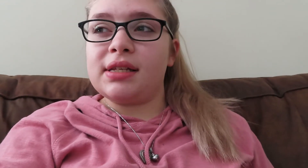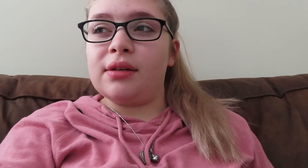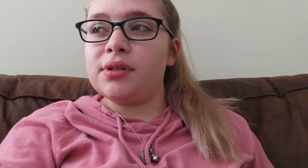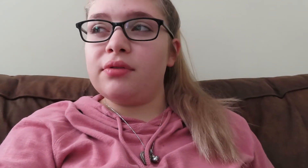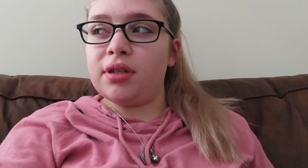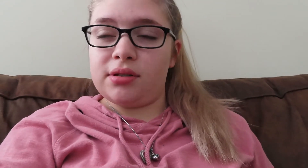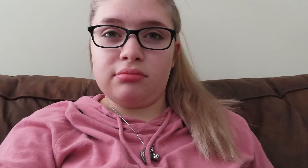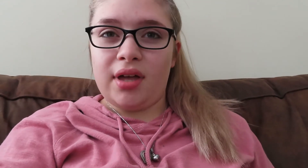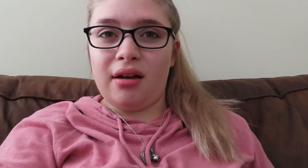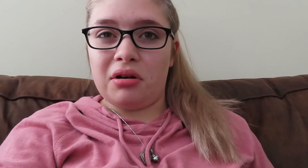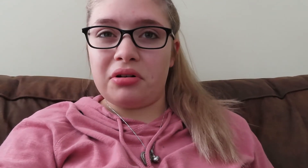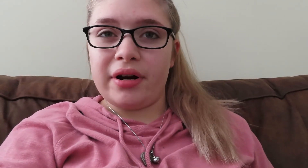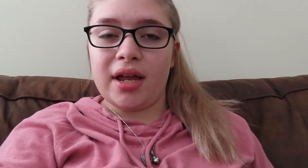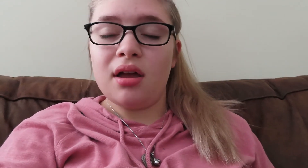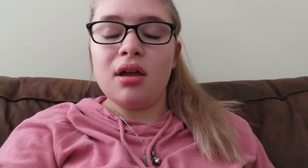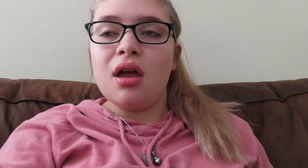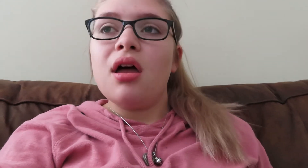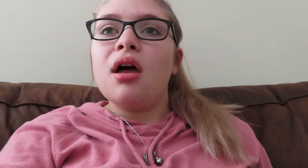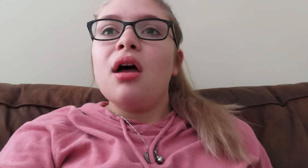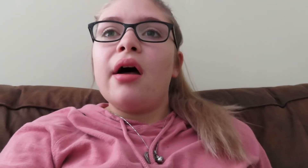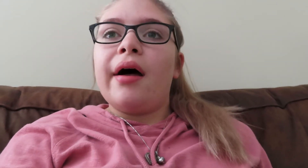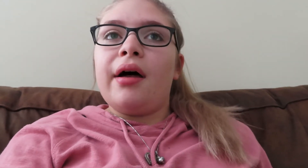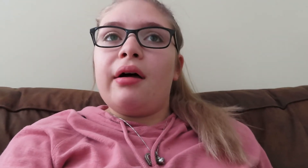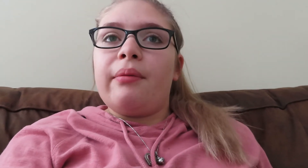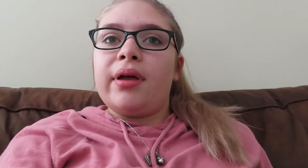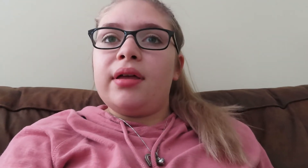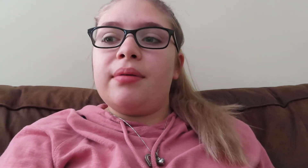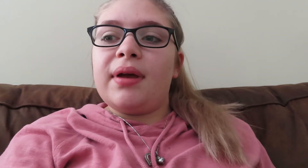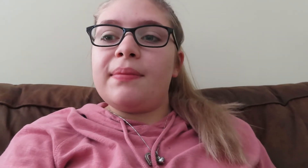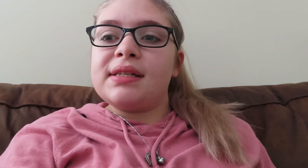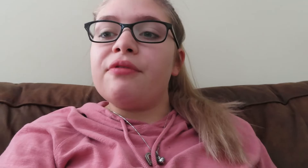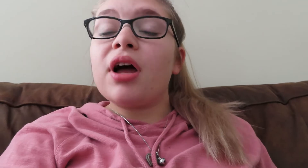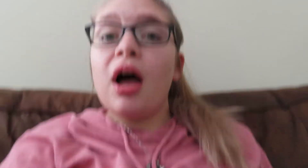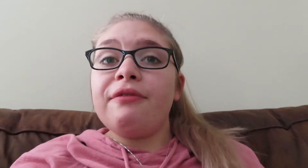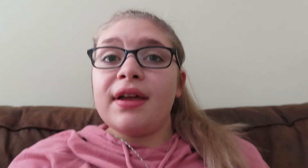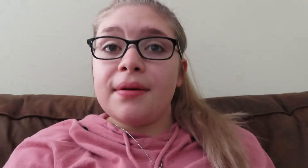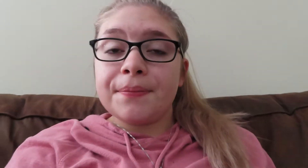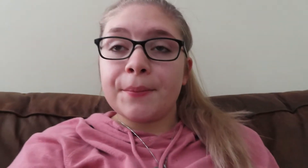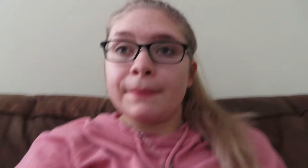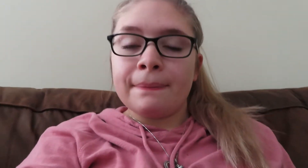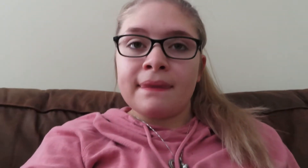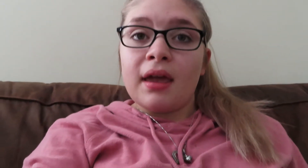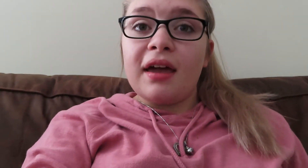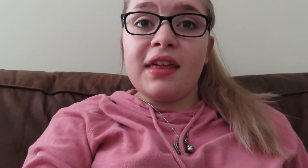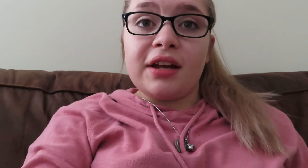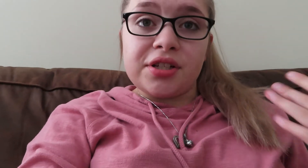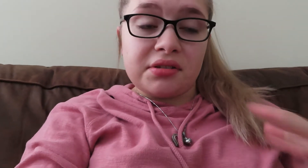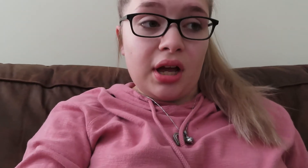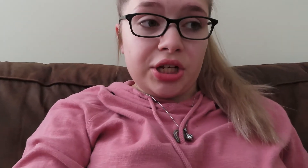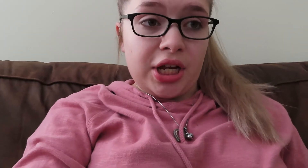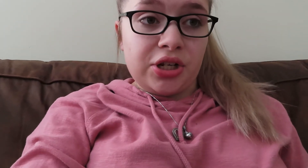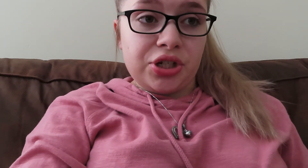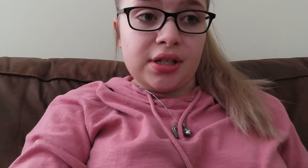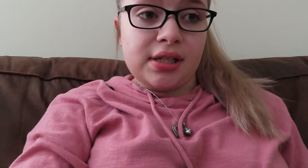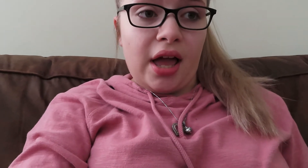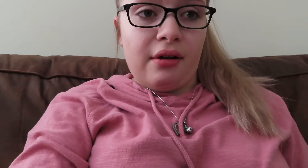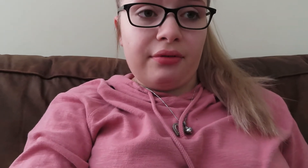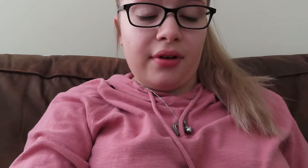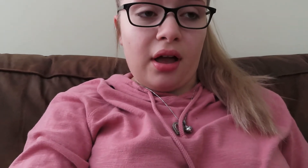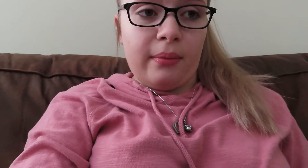because i wasn't really that hungry um made myself a coffee and then i just got changed and stuff um